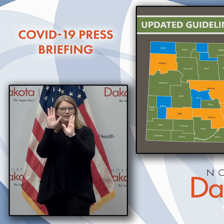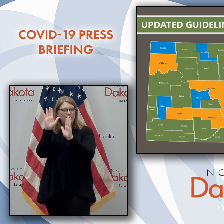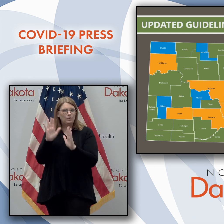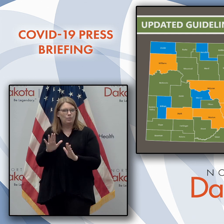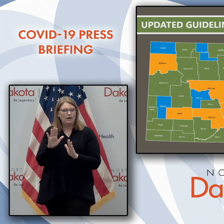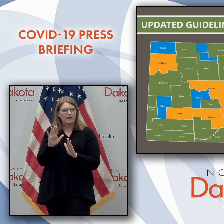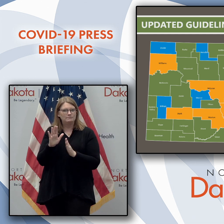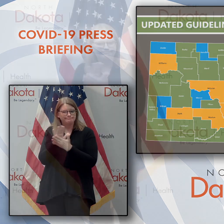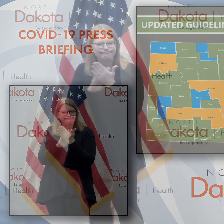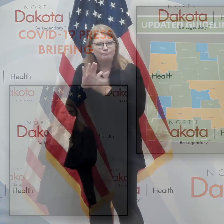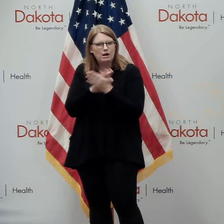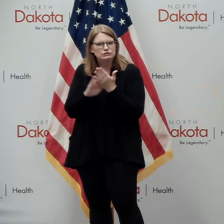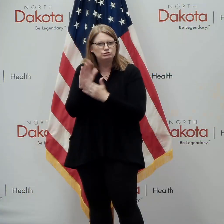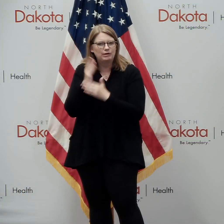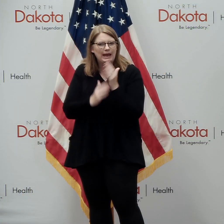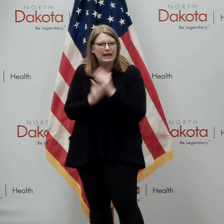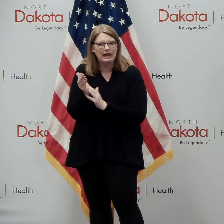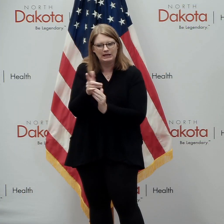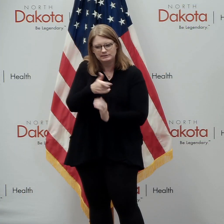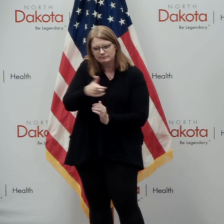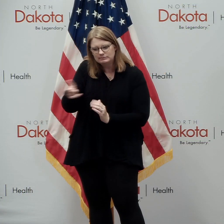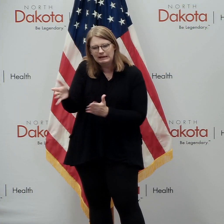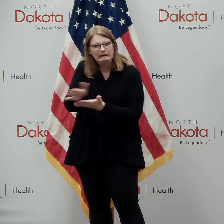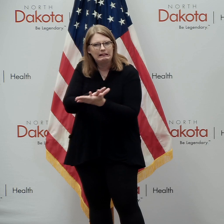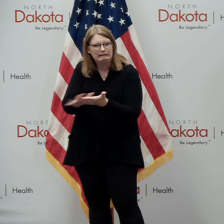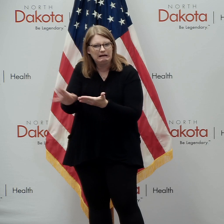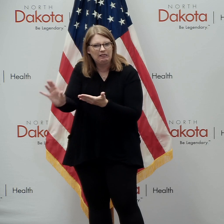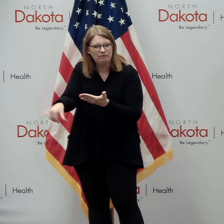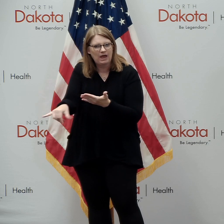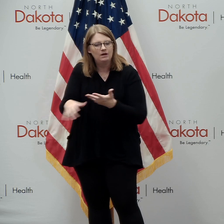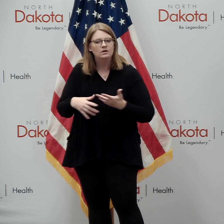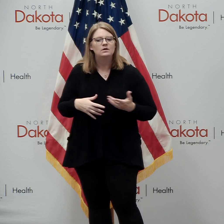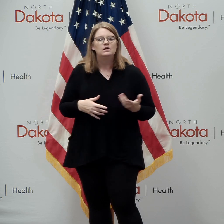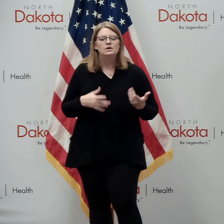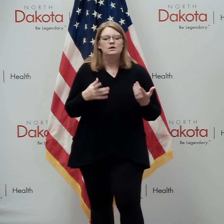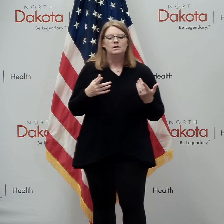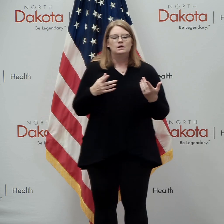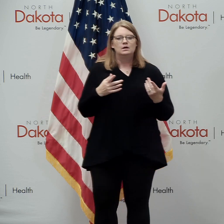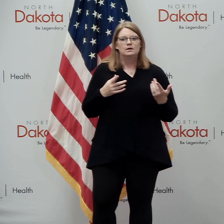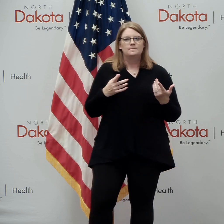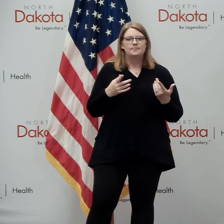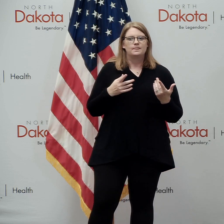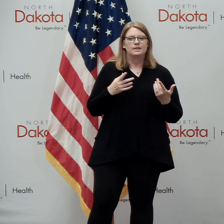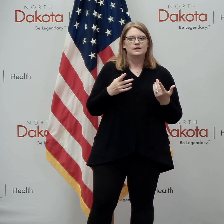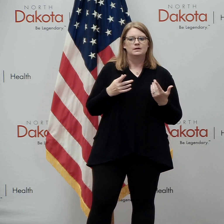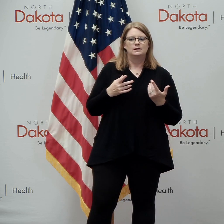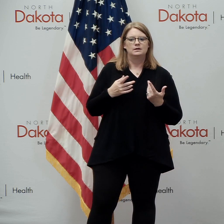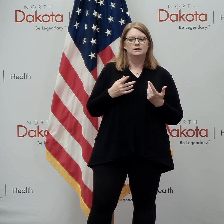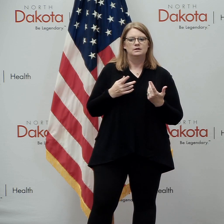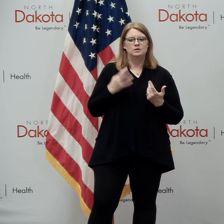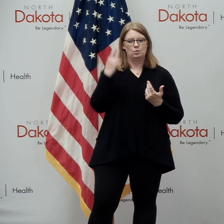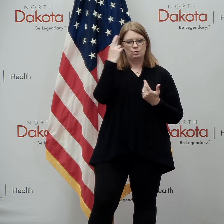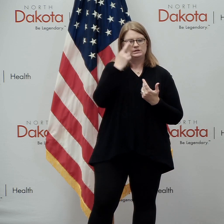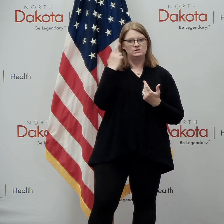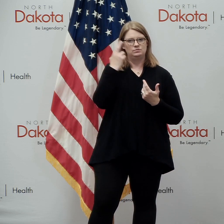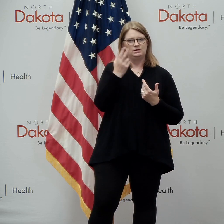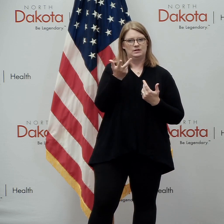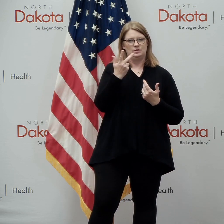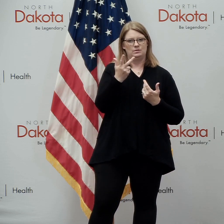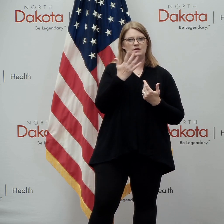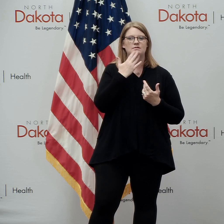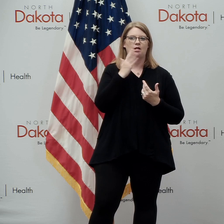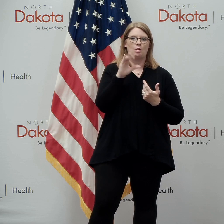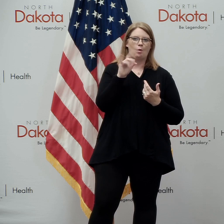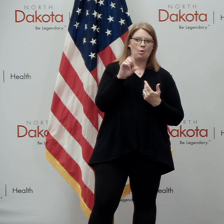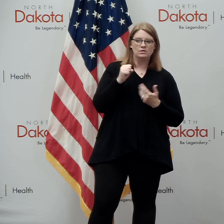Part of the reason we're going to the 3 color codes, some